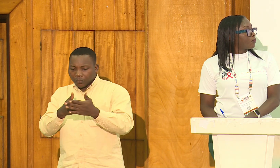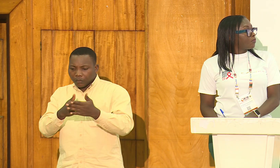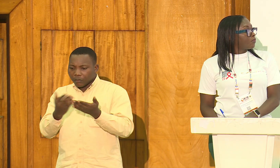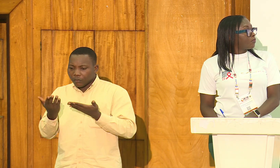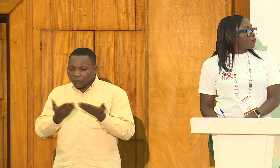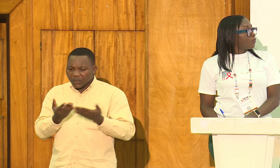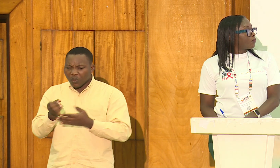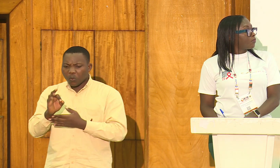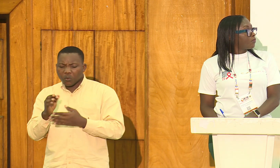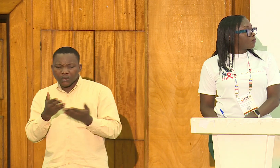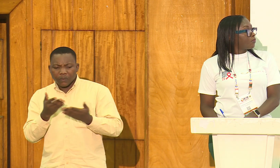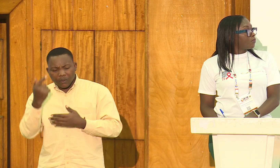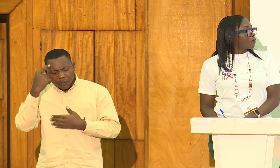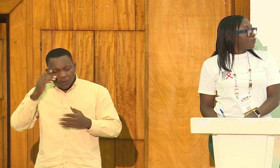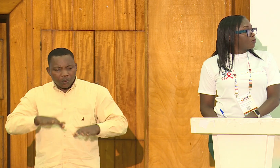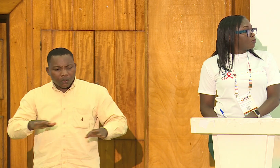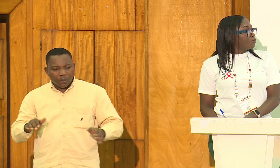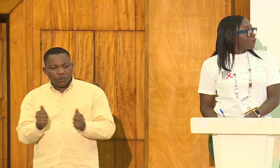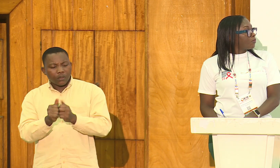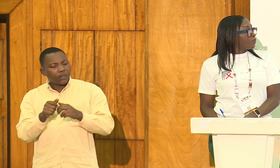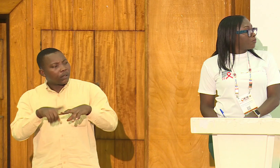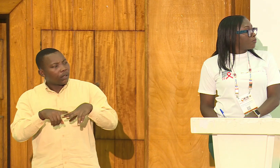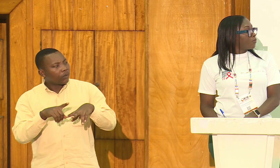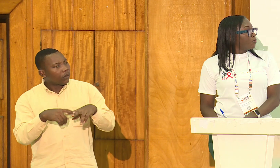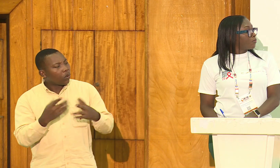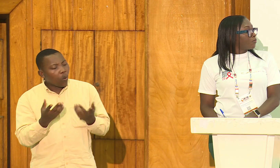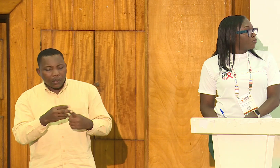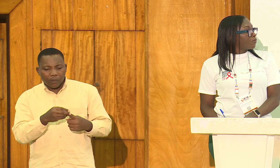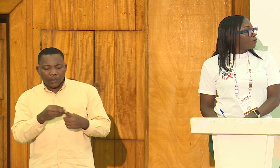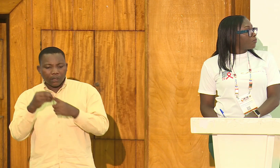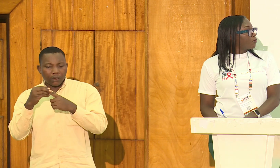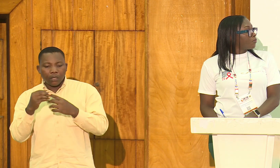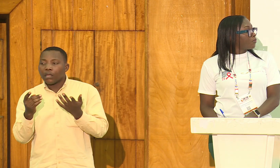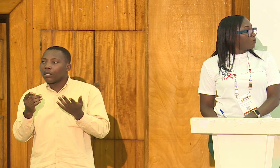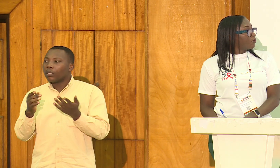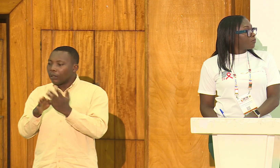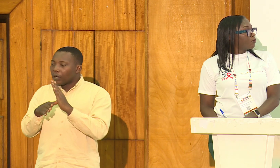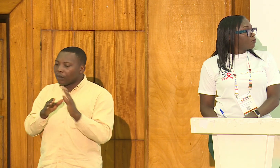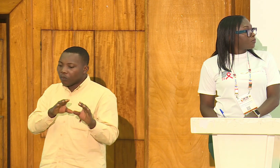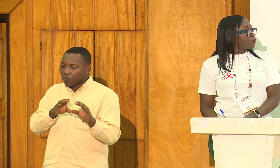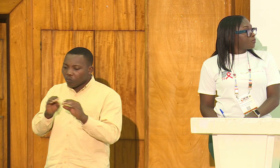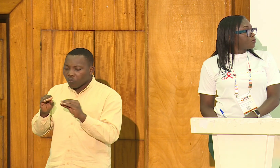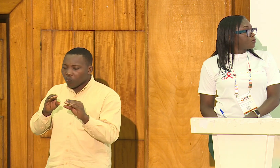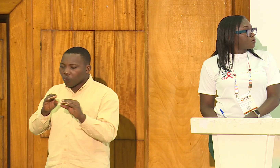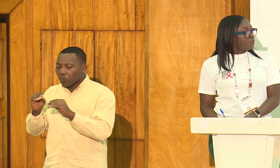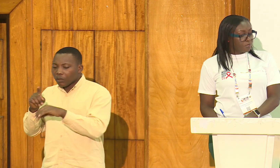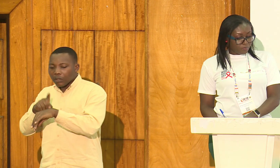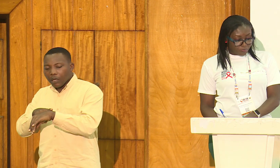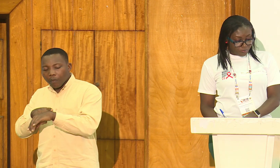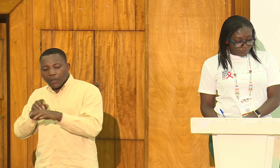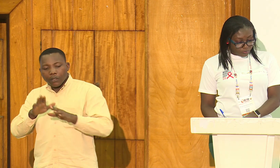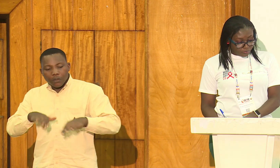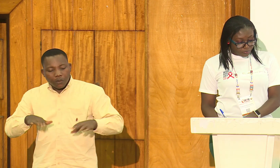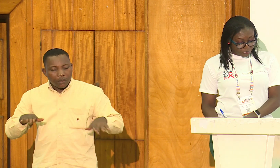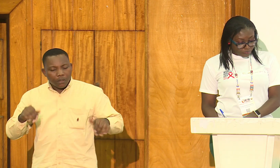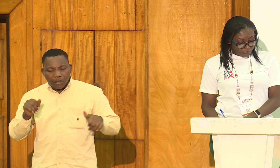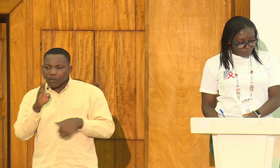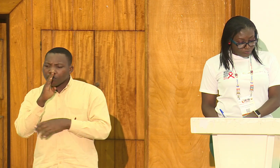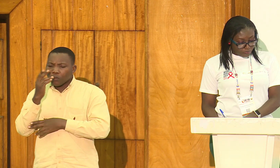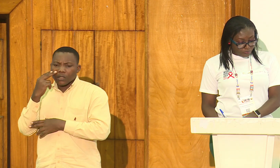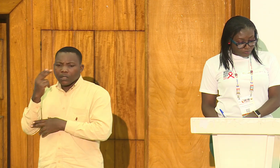with HIV were specialized. And then with time, children could be seen in more,